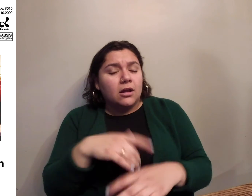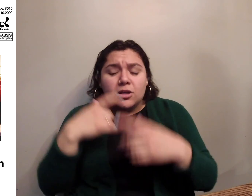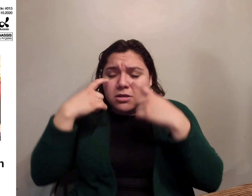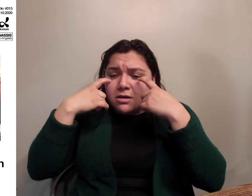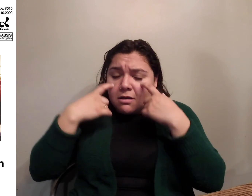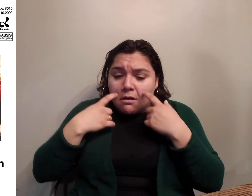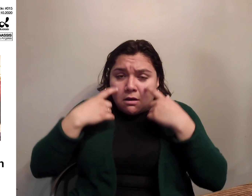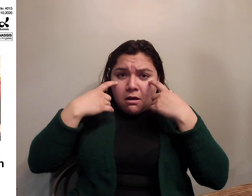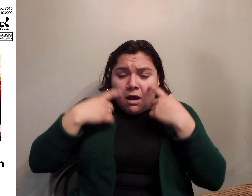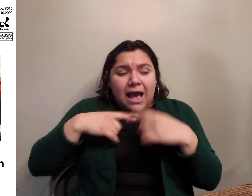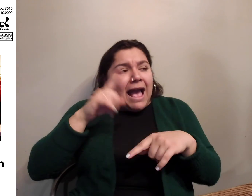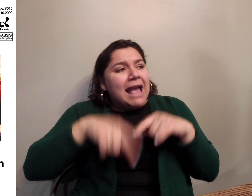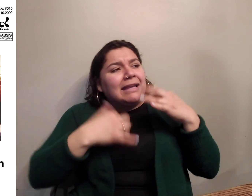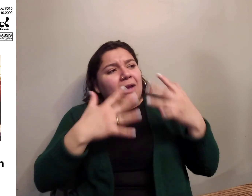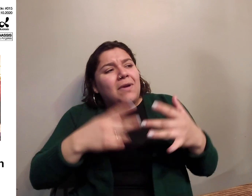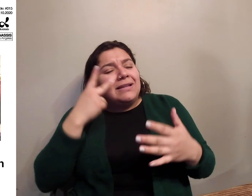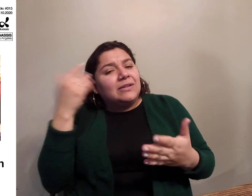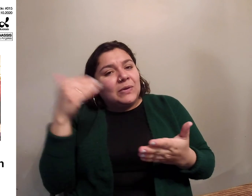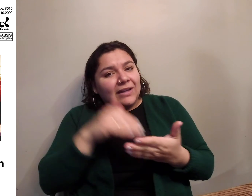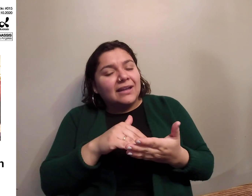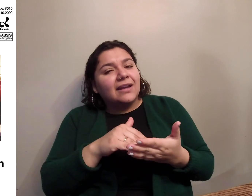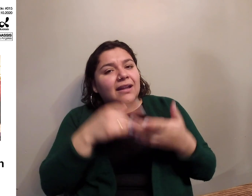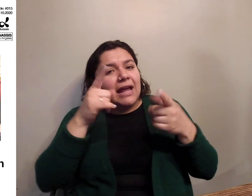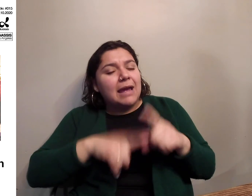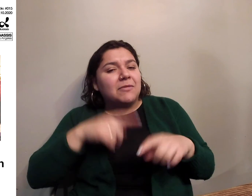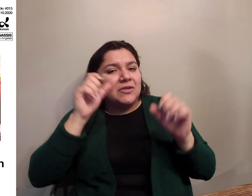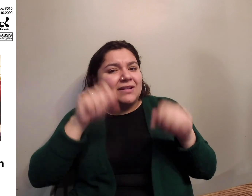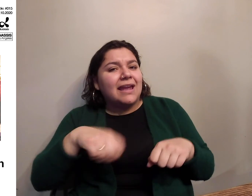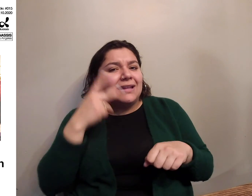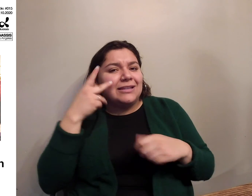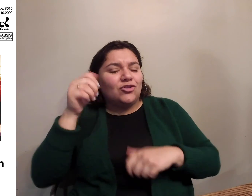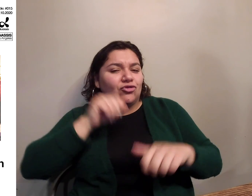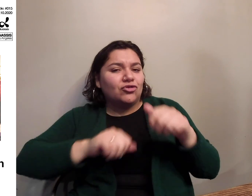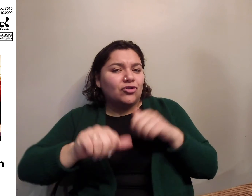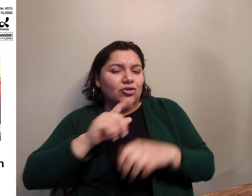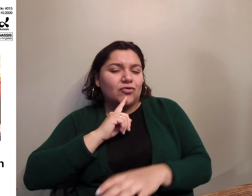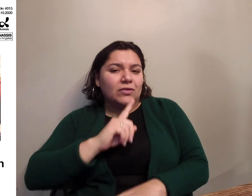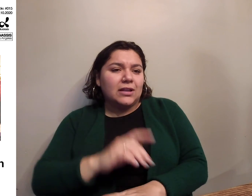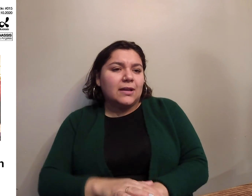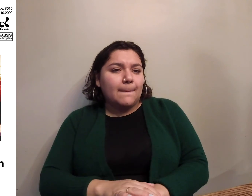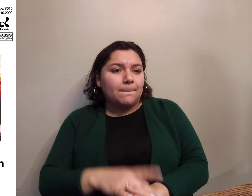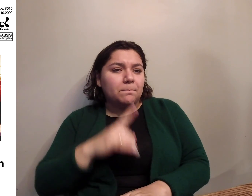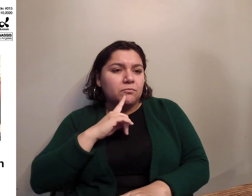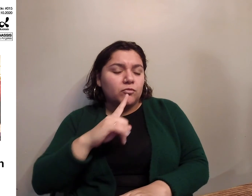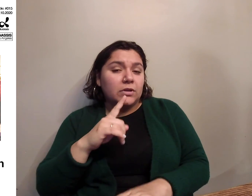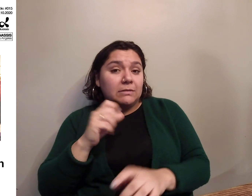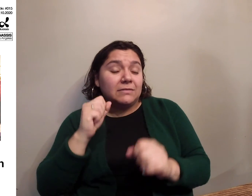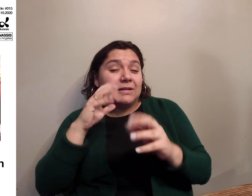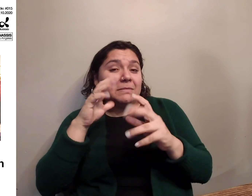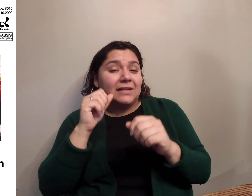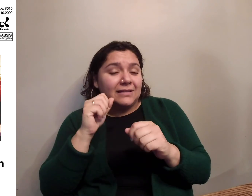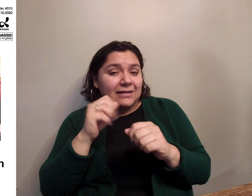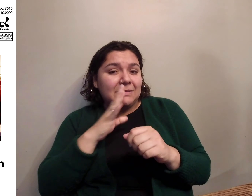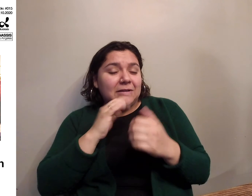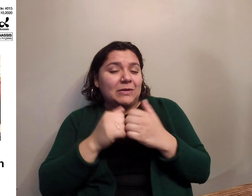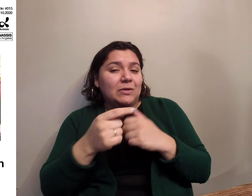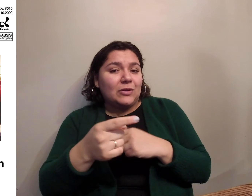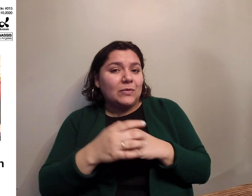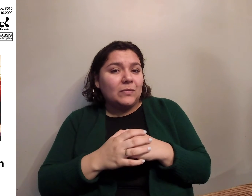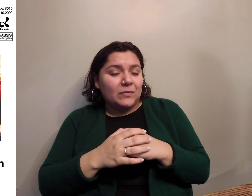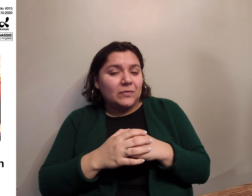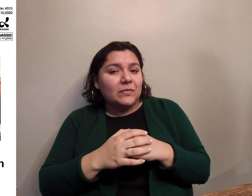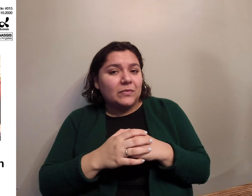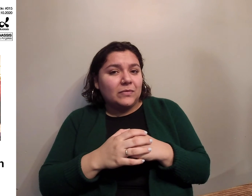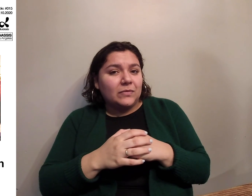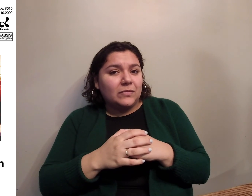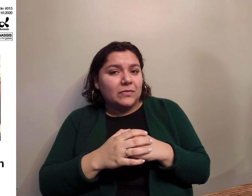I can't wait to see you again when we can. It's really been something speaking to you. I